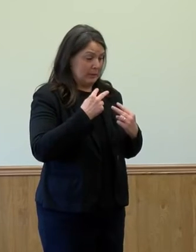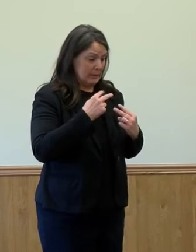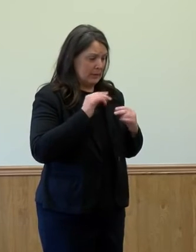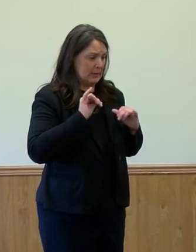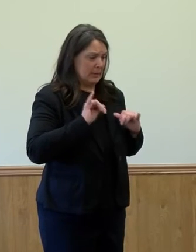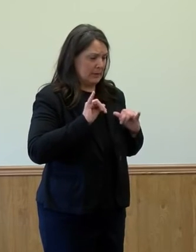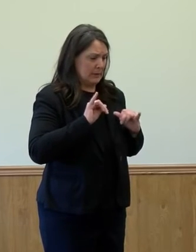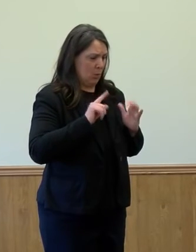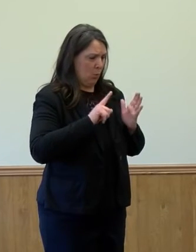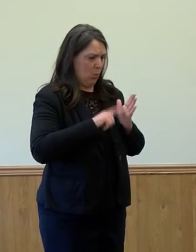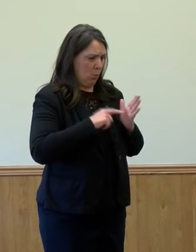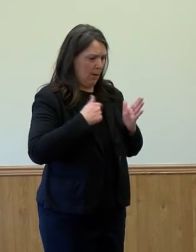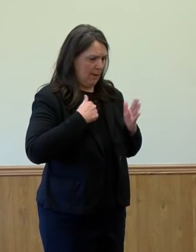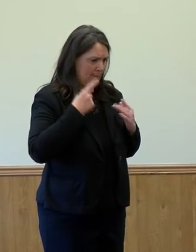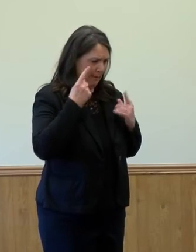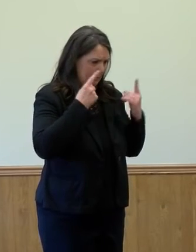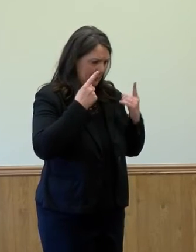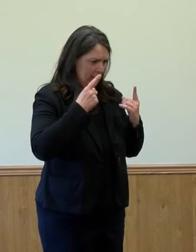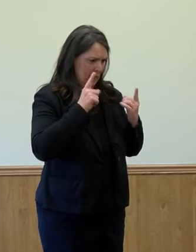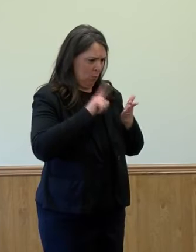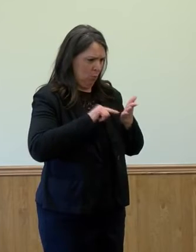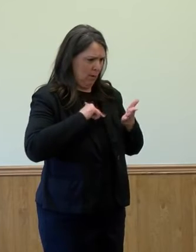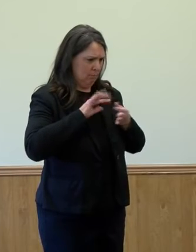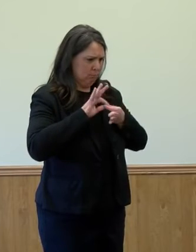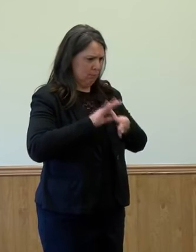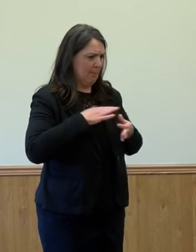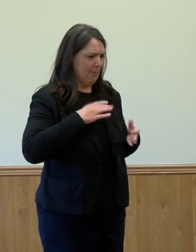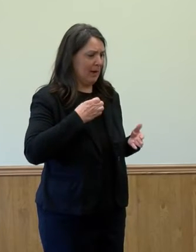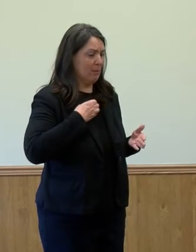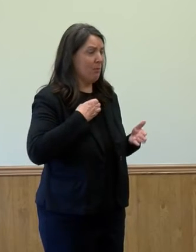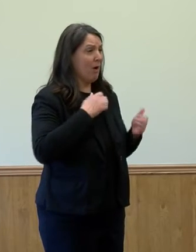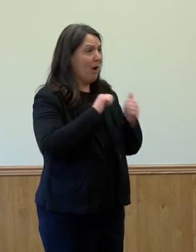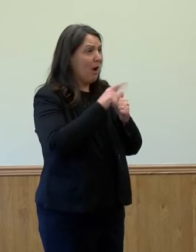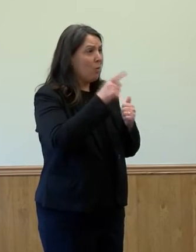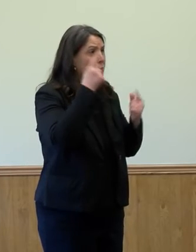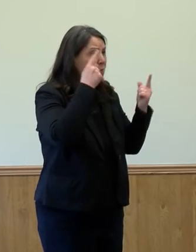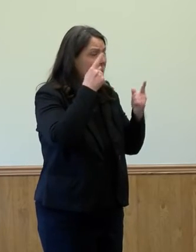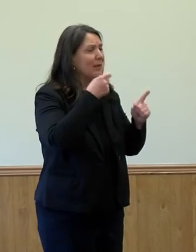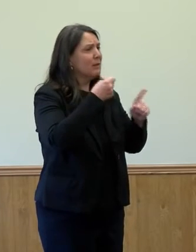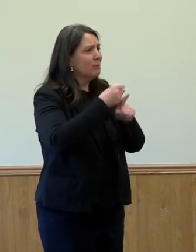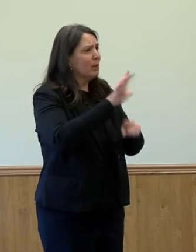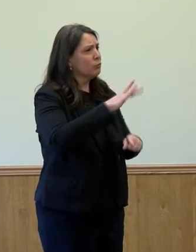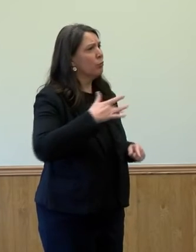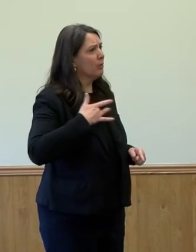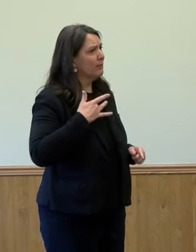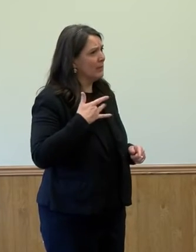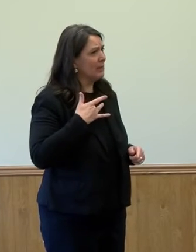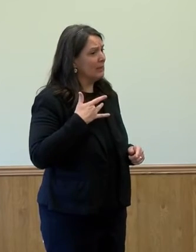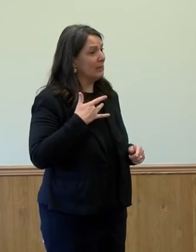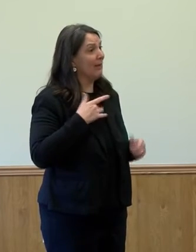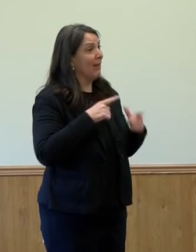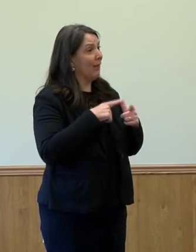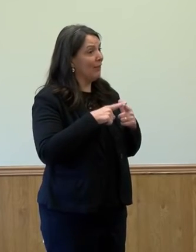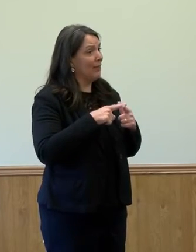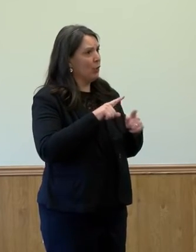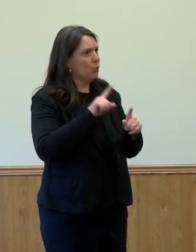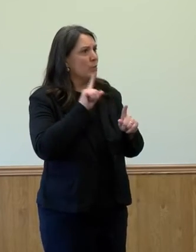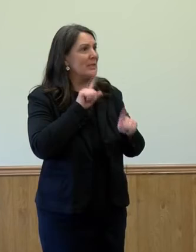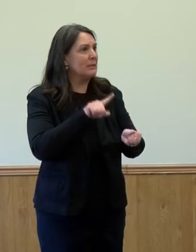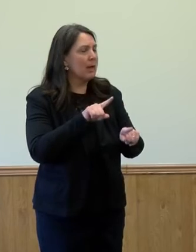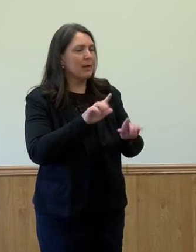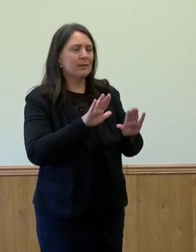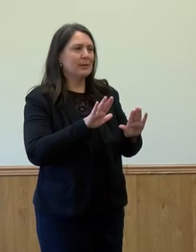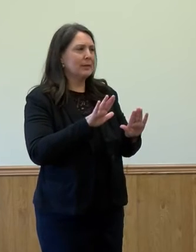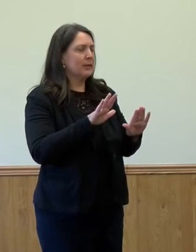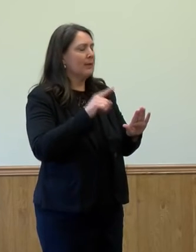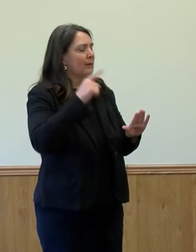thoughts that contribute to these emotions. How we think impacts how we feel, and in turn, we respond. Being in touch with your